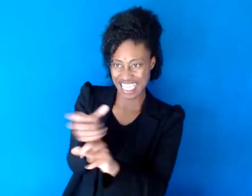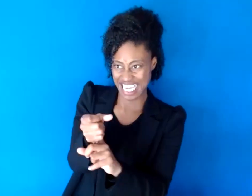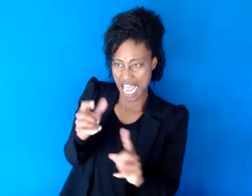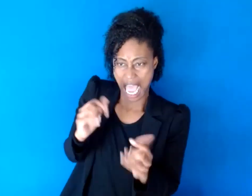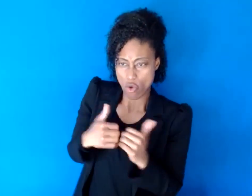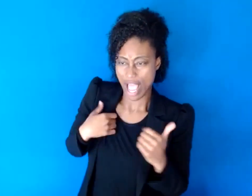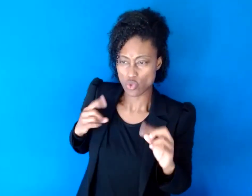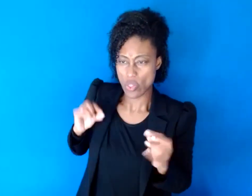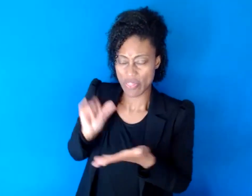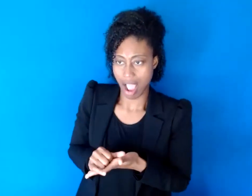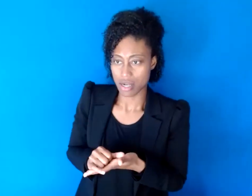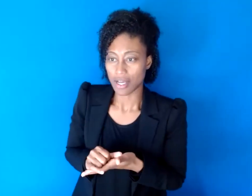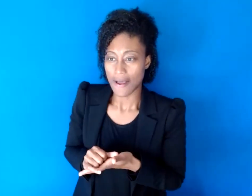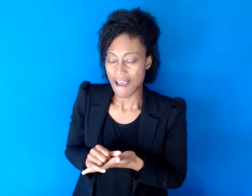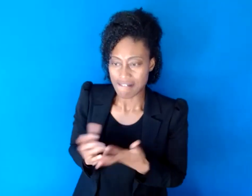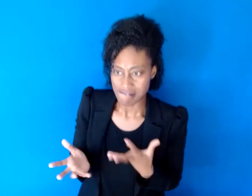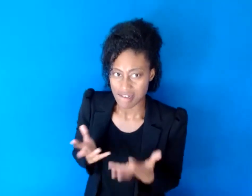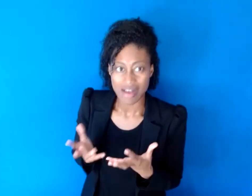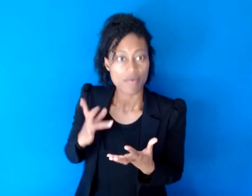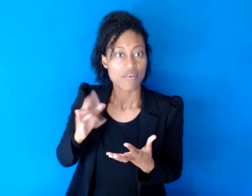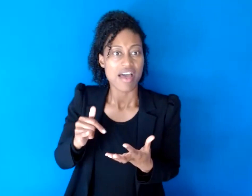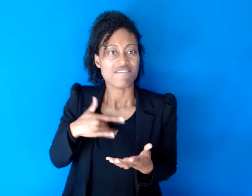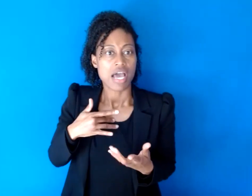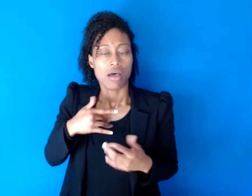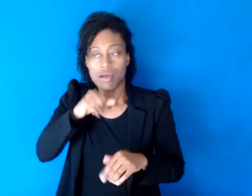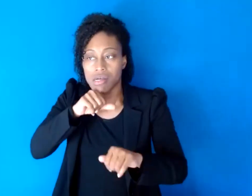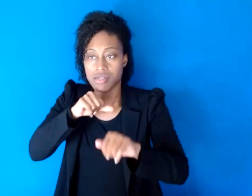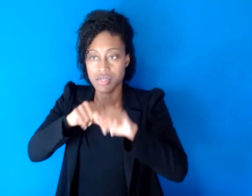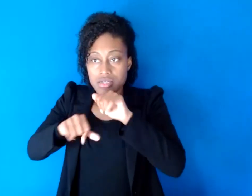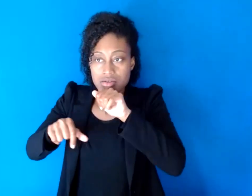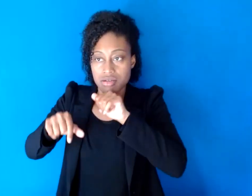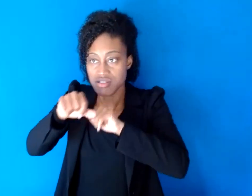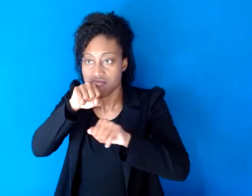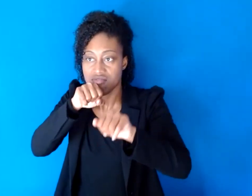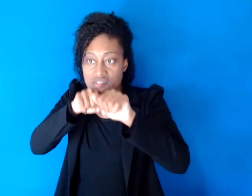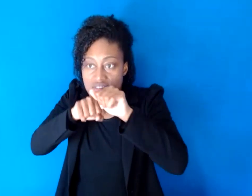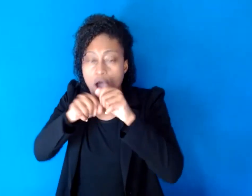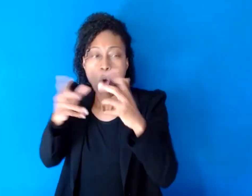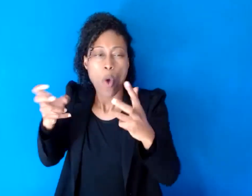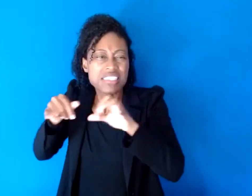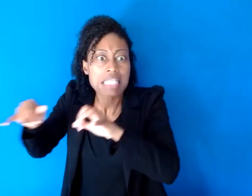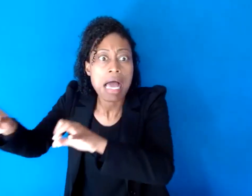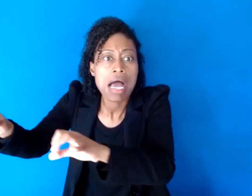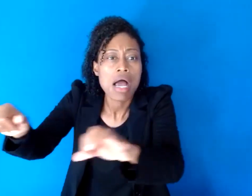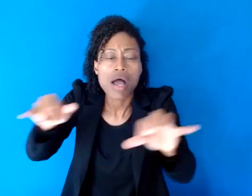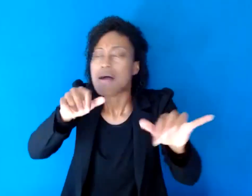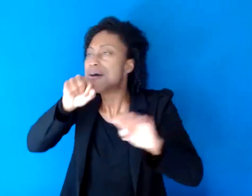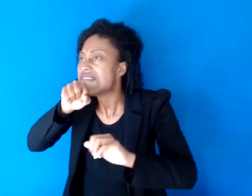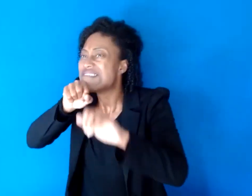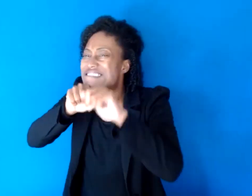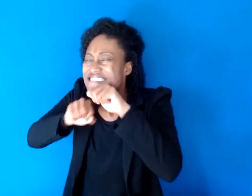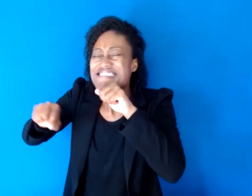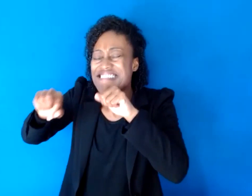be just as tough, right? That can be just as hard, right? You